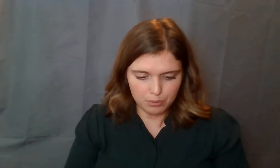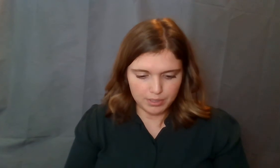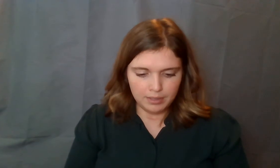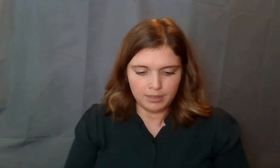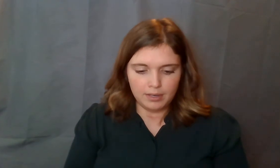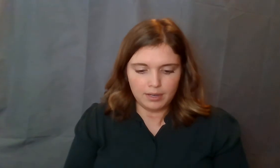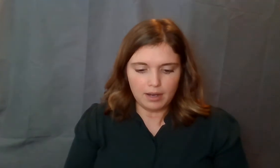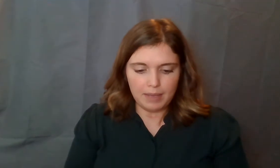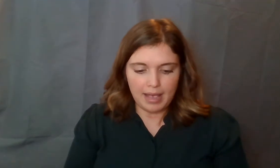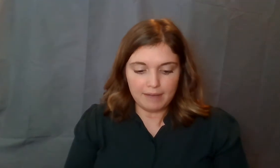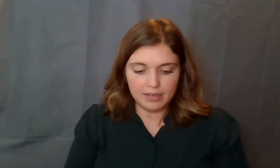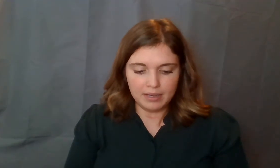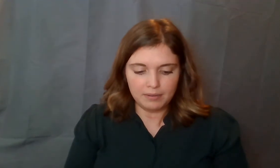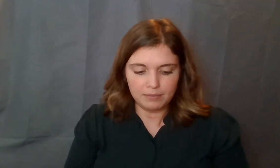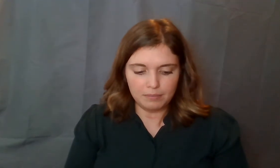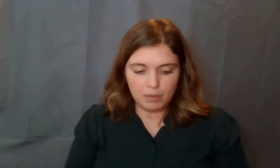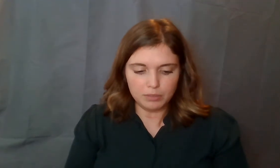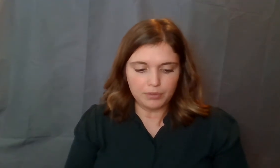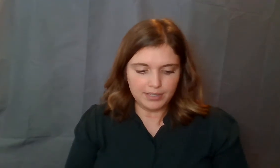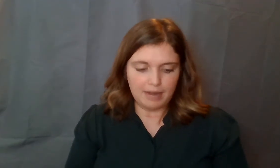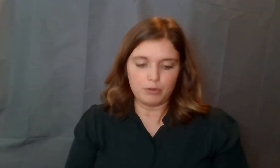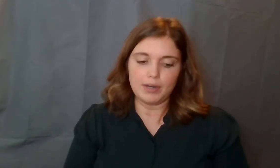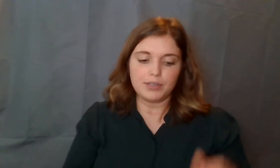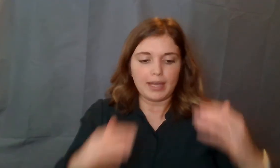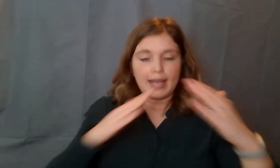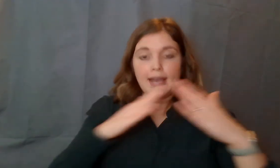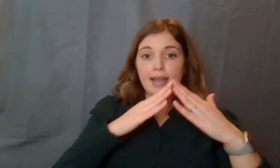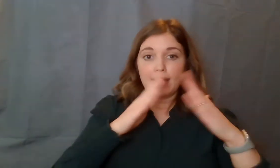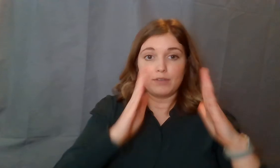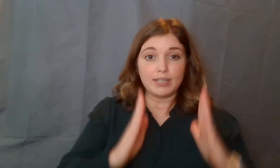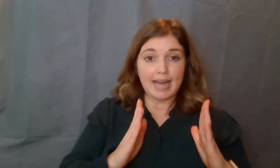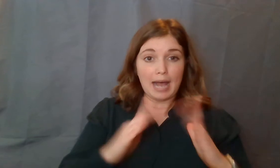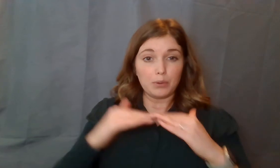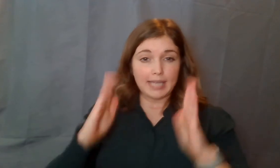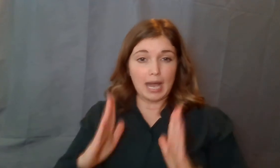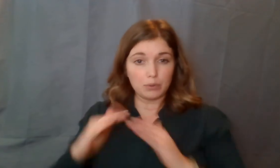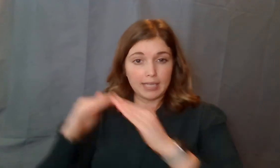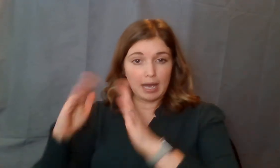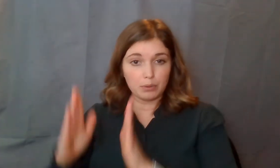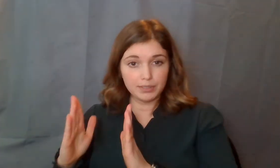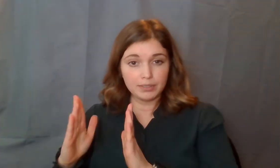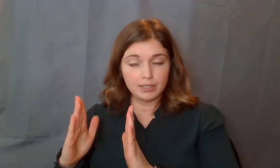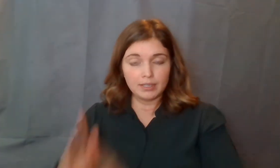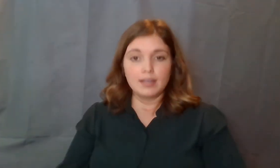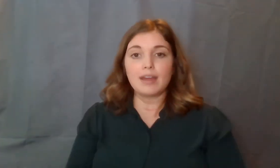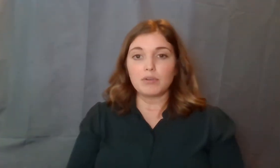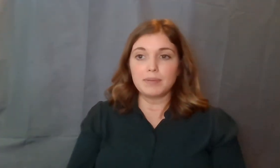about having multiple things everywhere. So like if you did house, that would